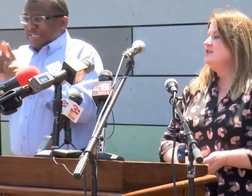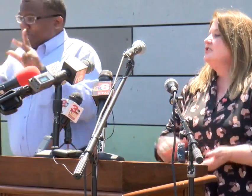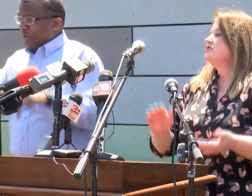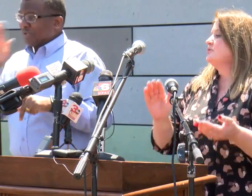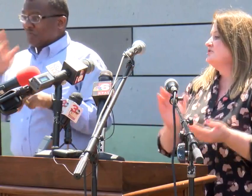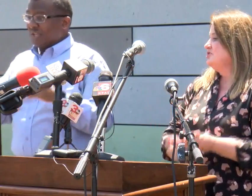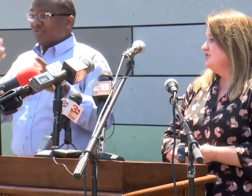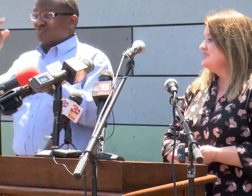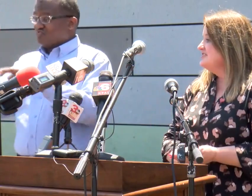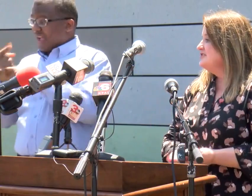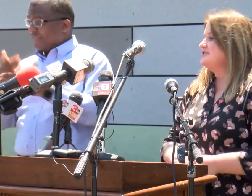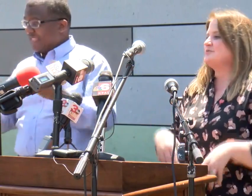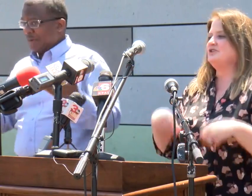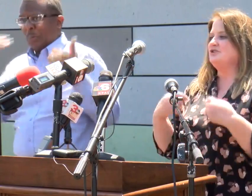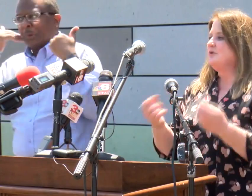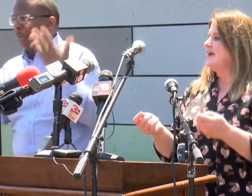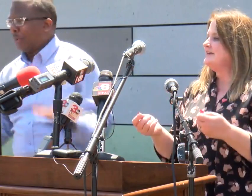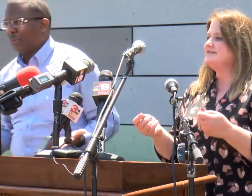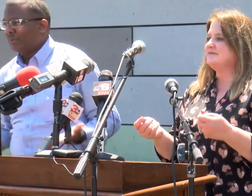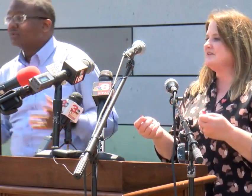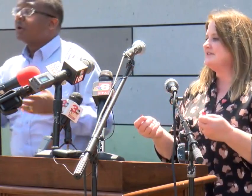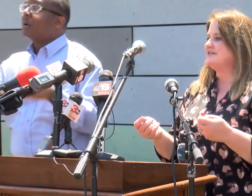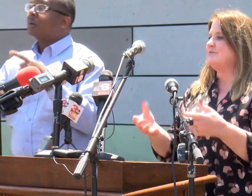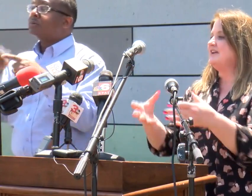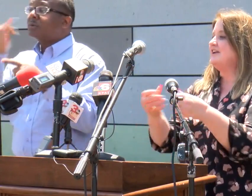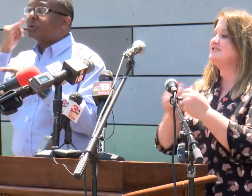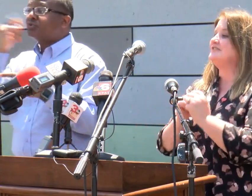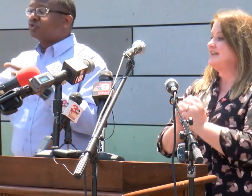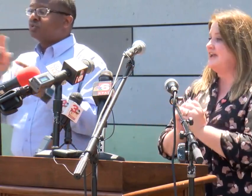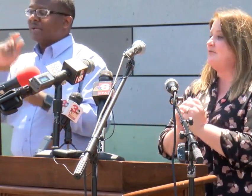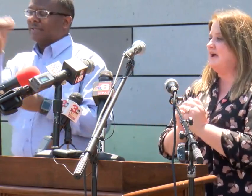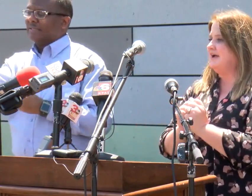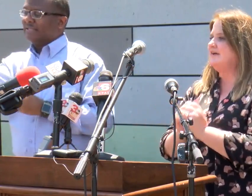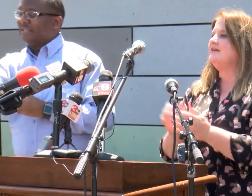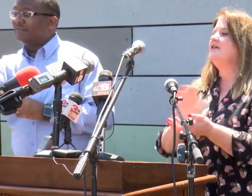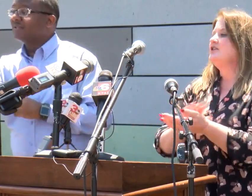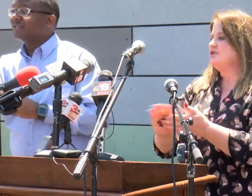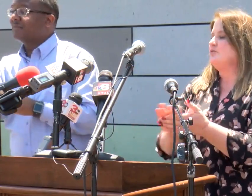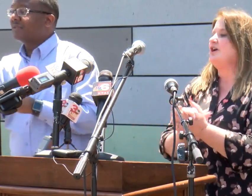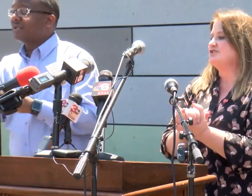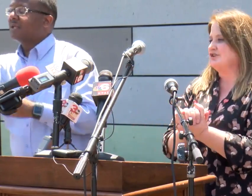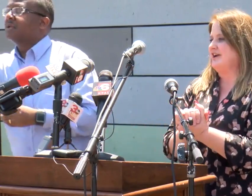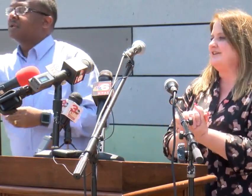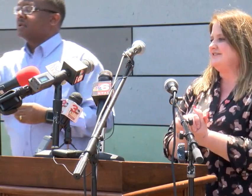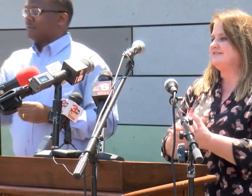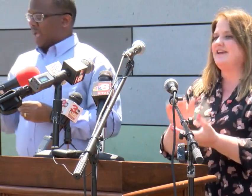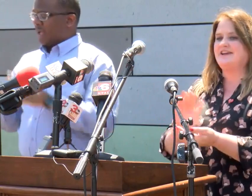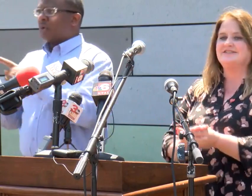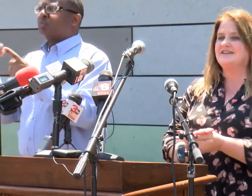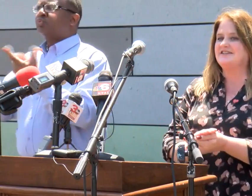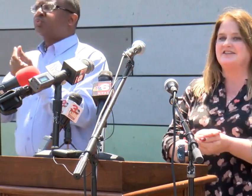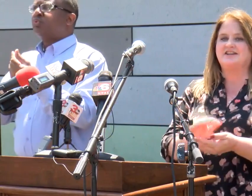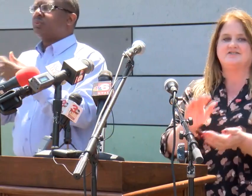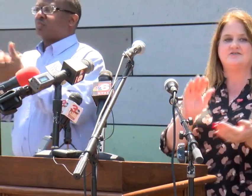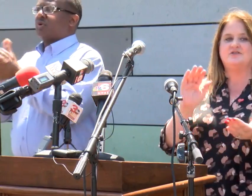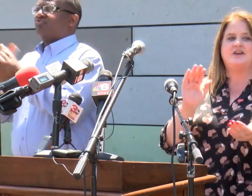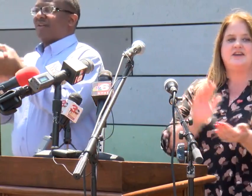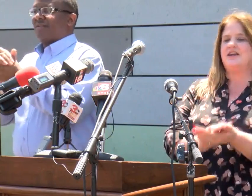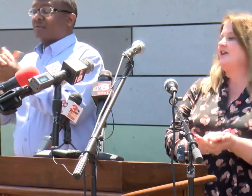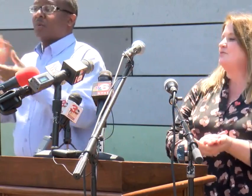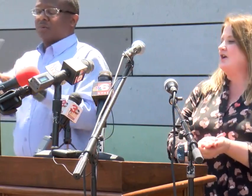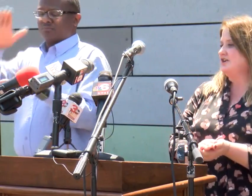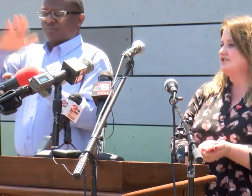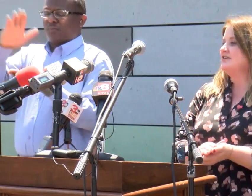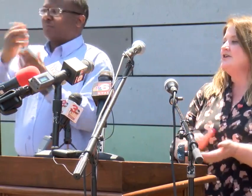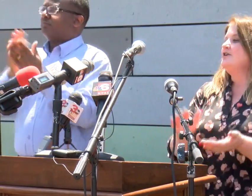thing. So what you need to do is when you hand something to somebody else and take it back, you wash your hands. Hand sanitizer if you